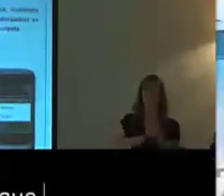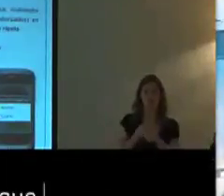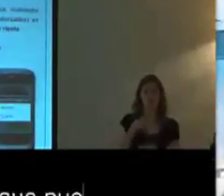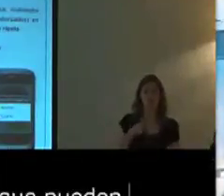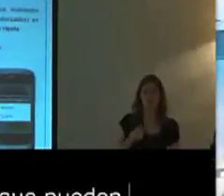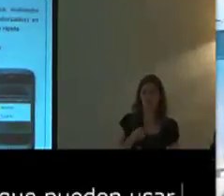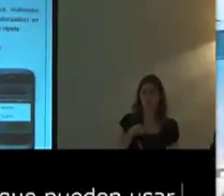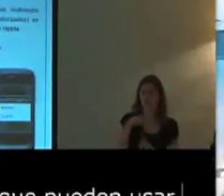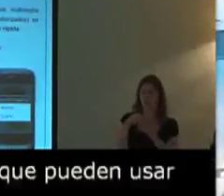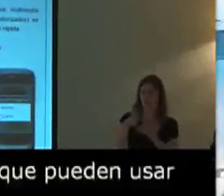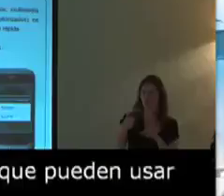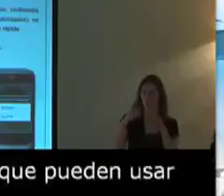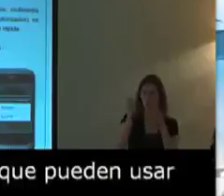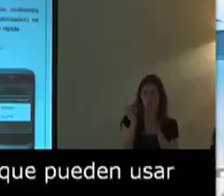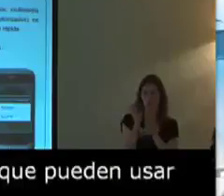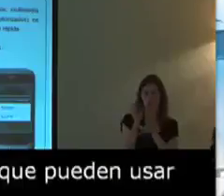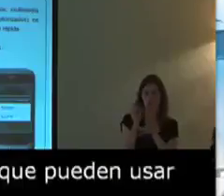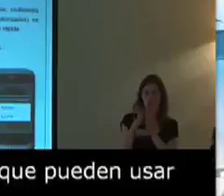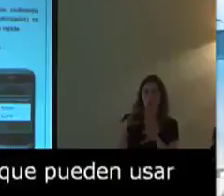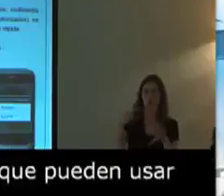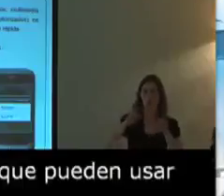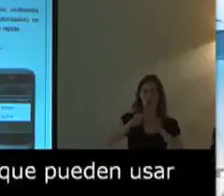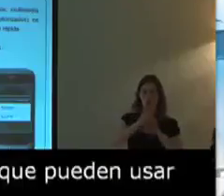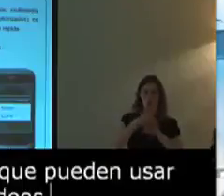by developers to